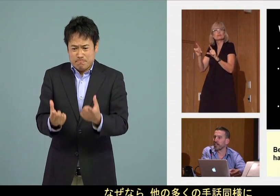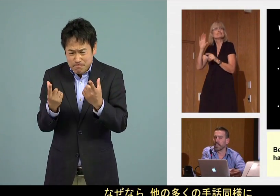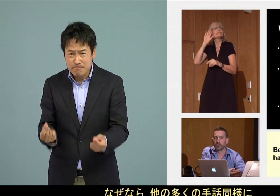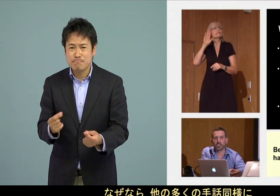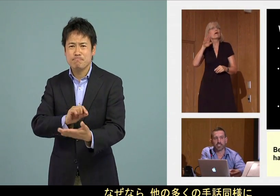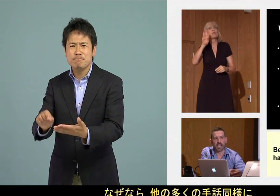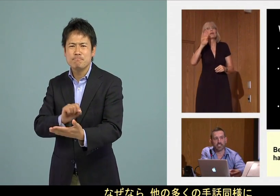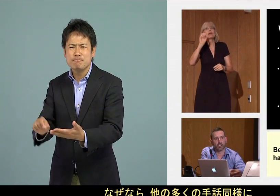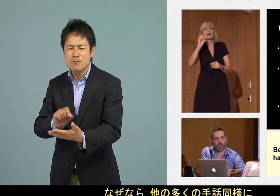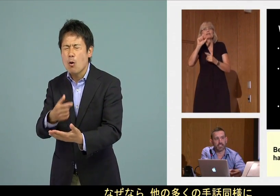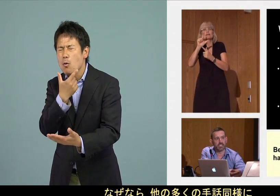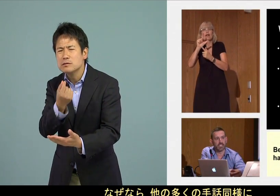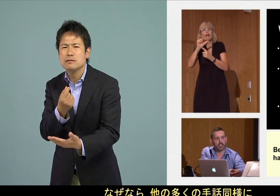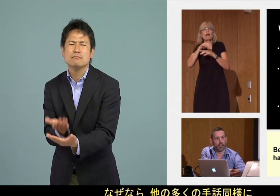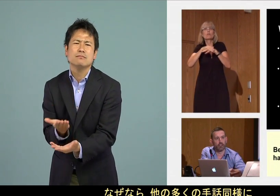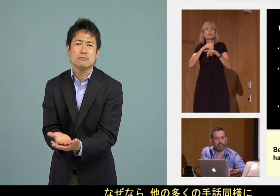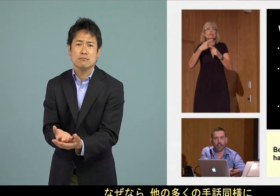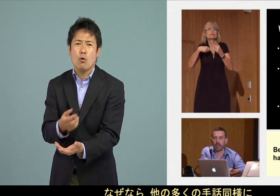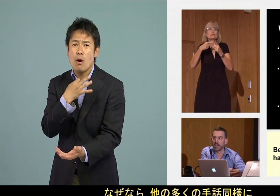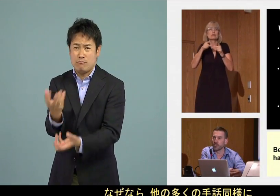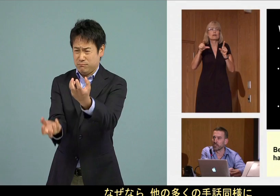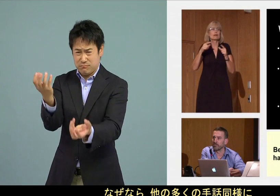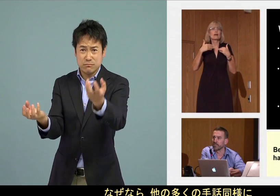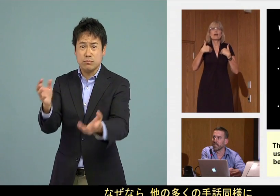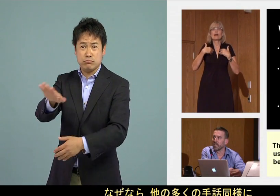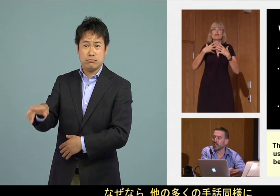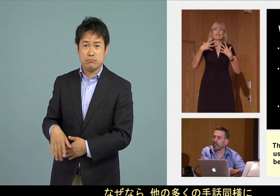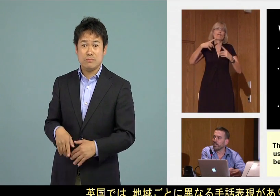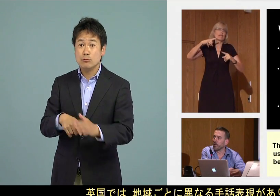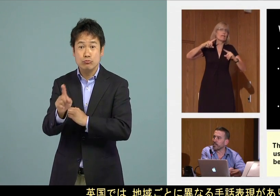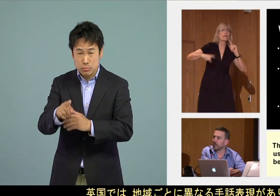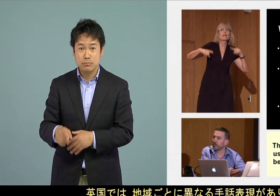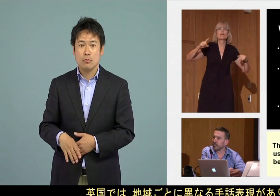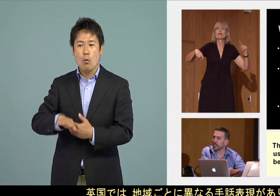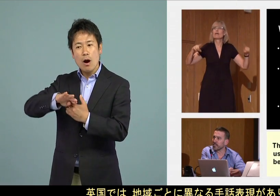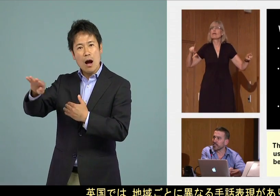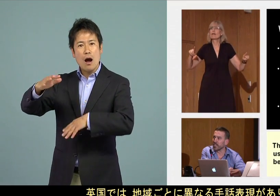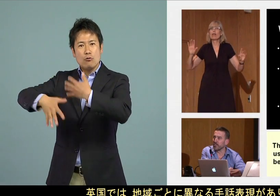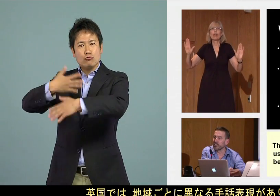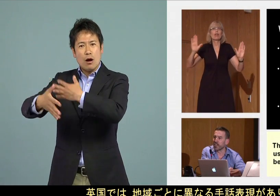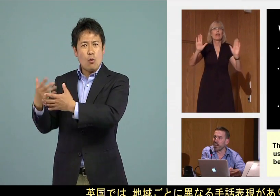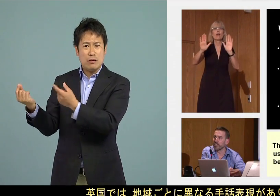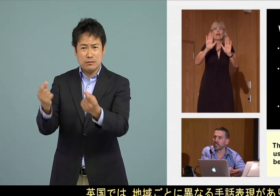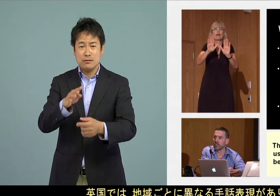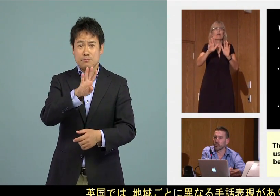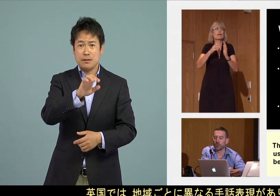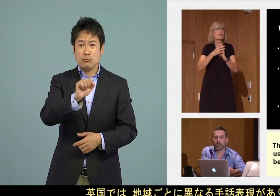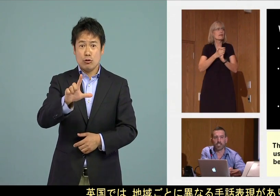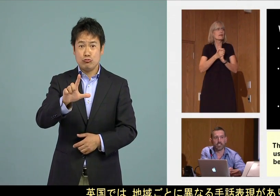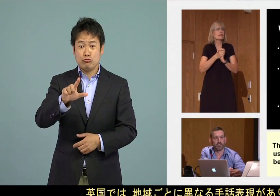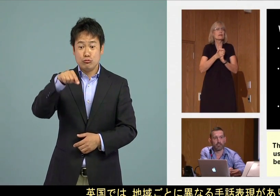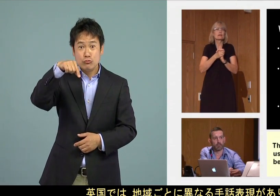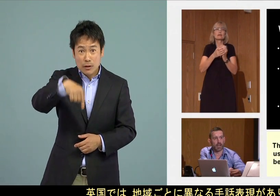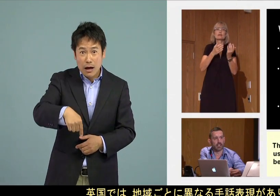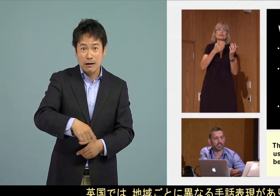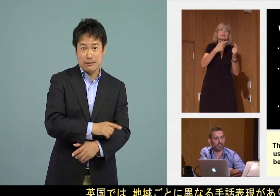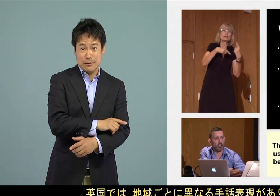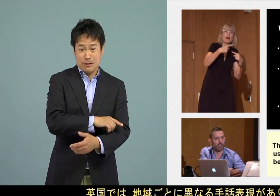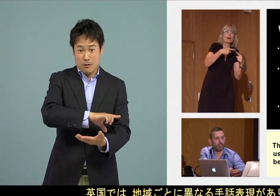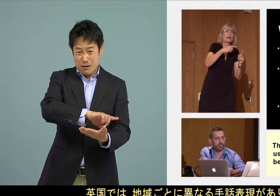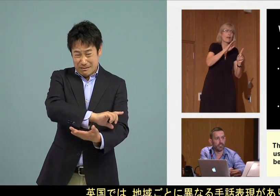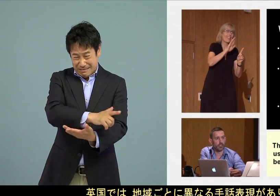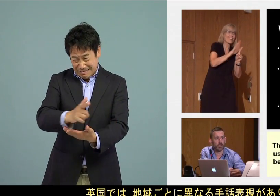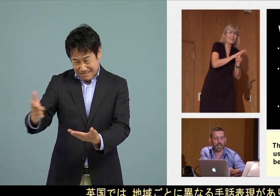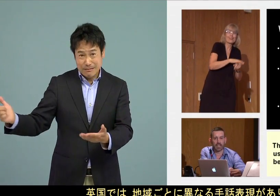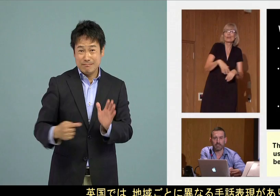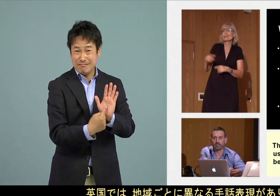other sign languages, has a great deal of variation. There are differences in the signs that are used in different parts